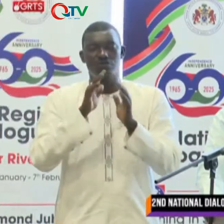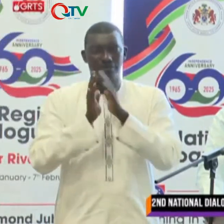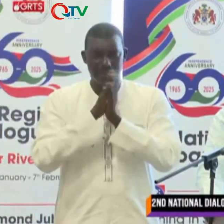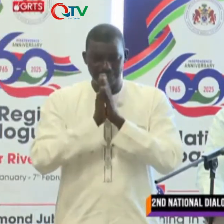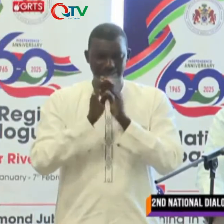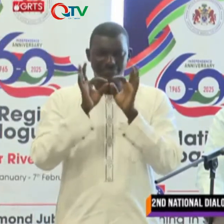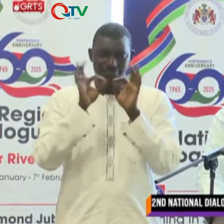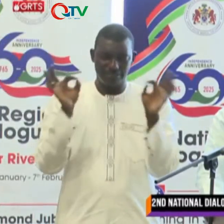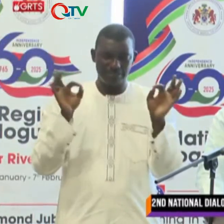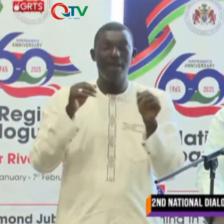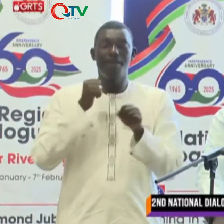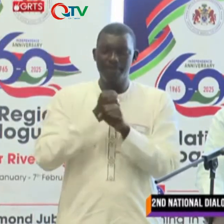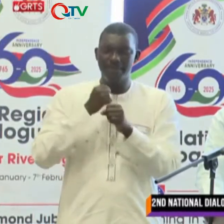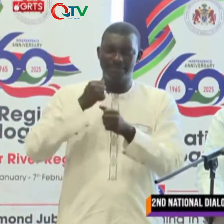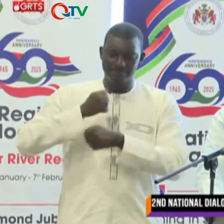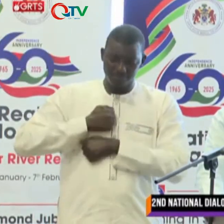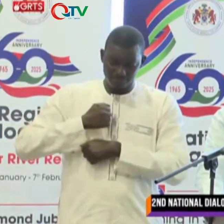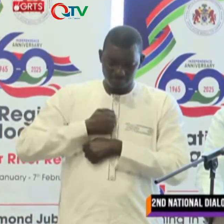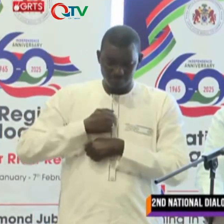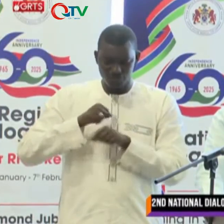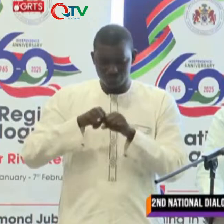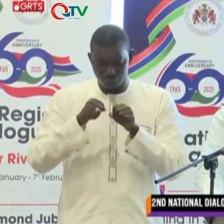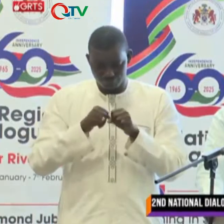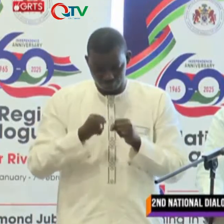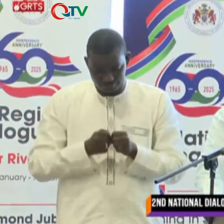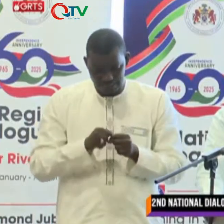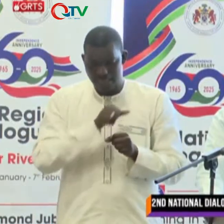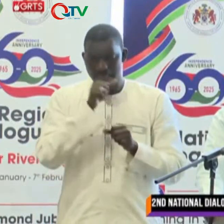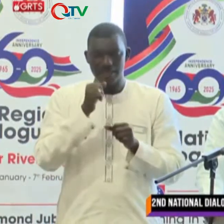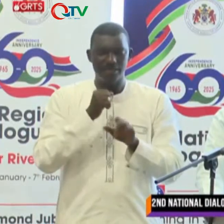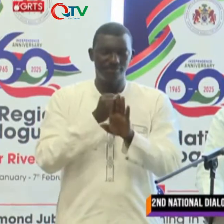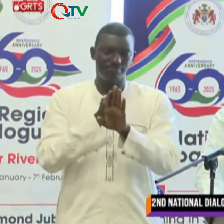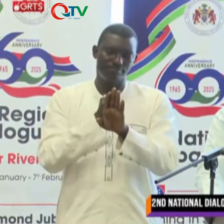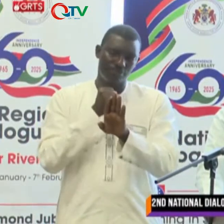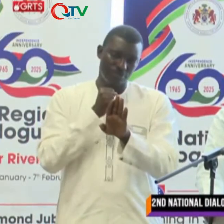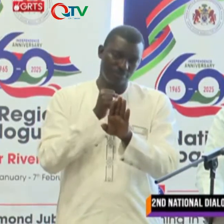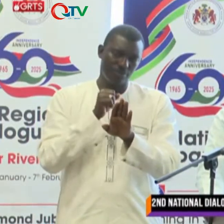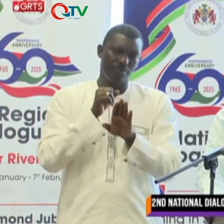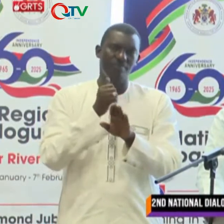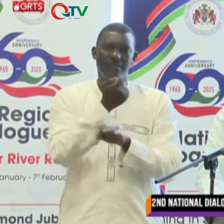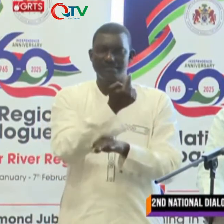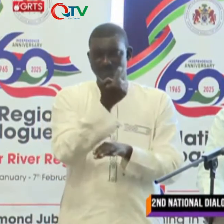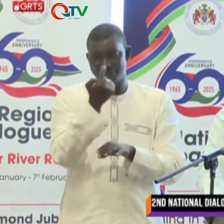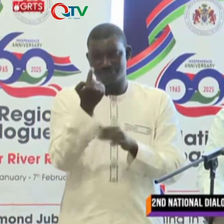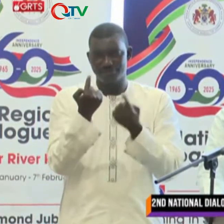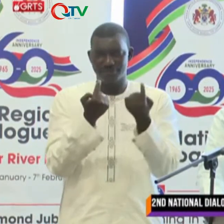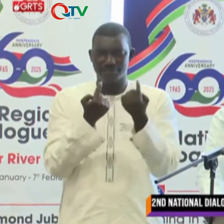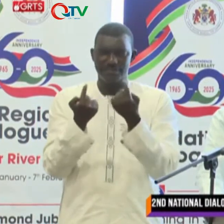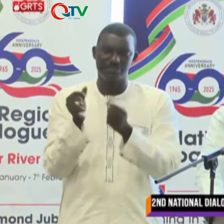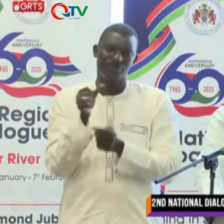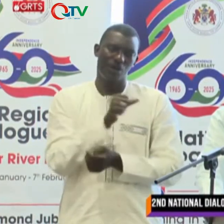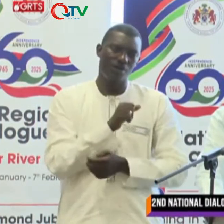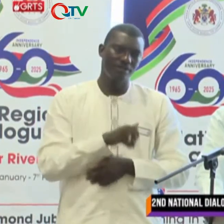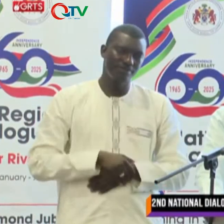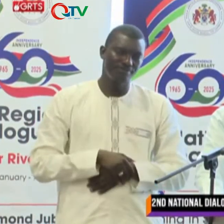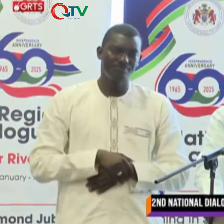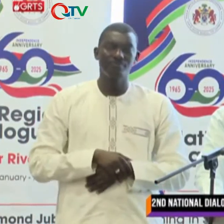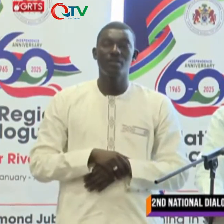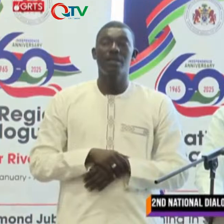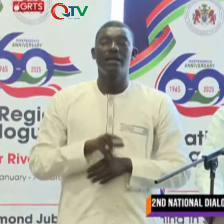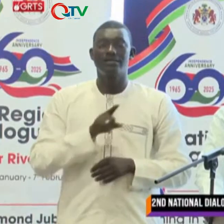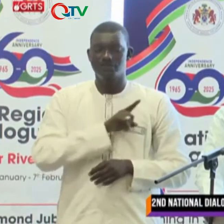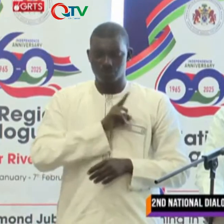and progress to break them down and be protective of one another. As